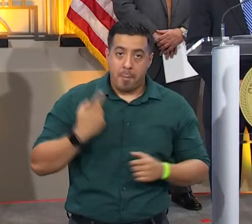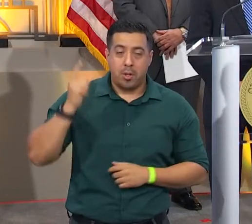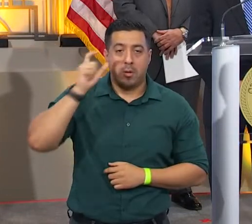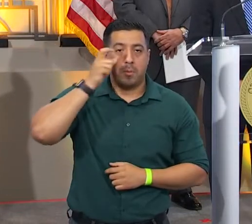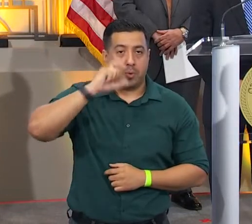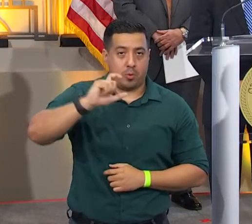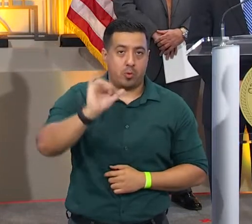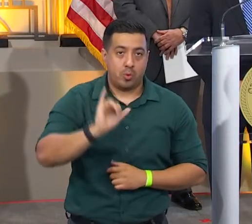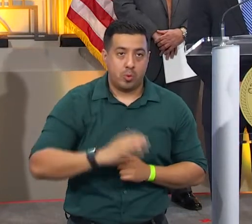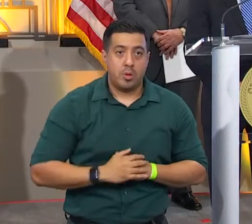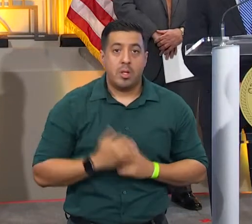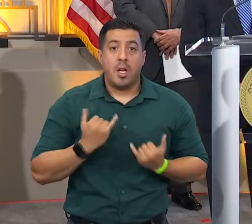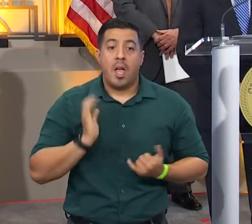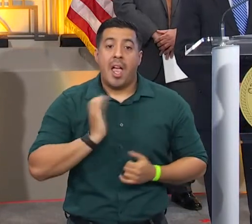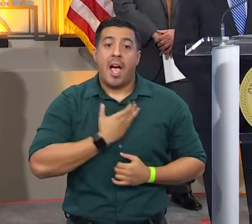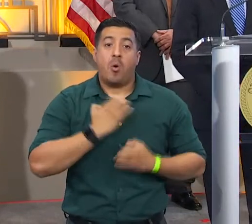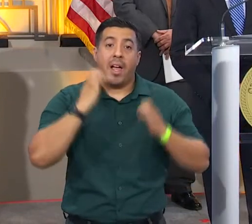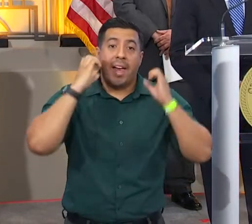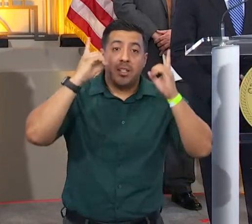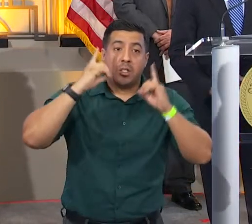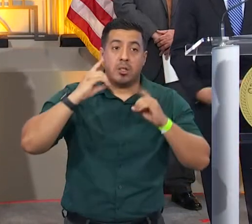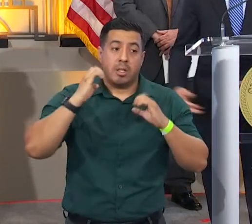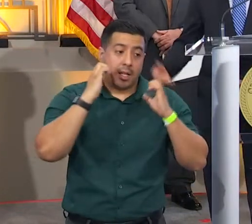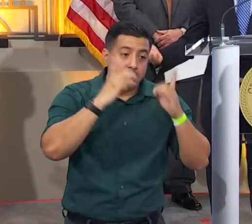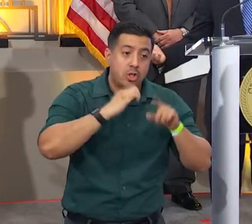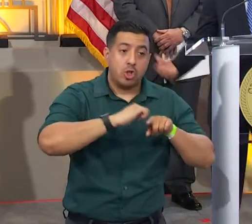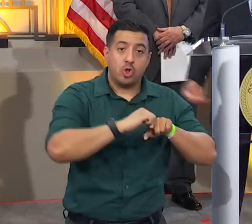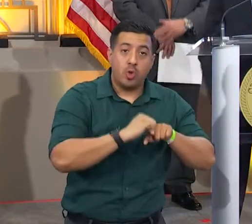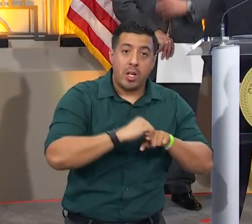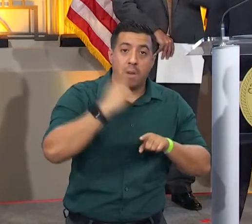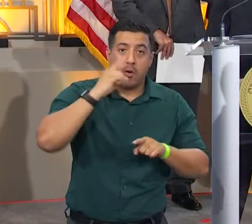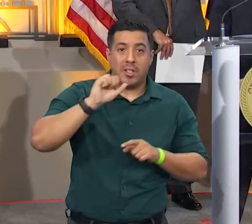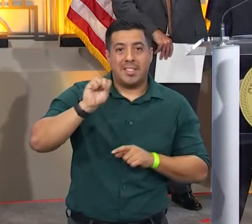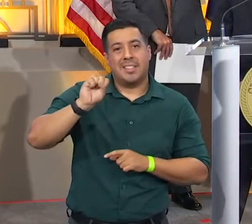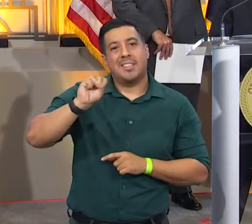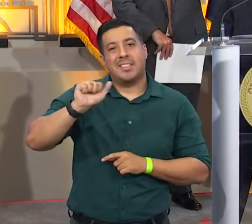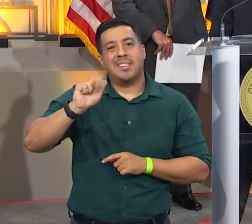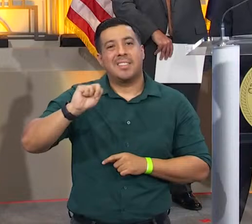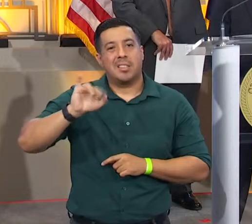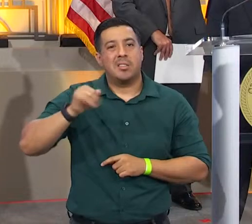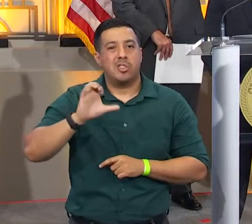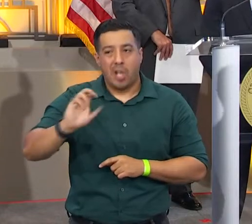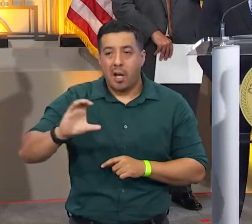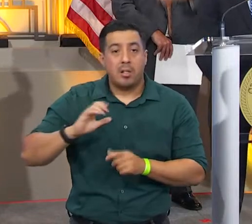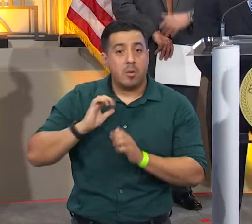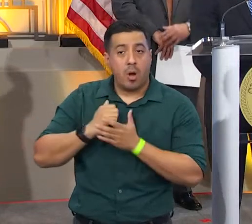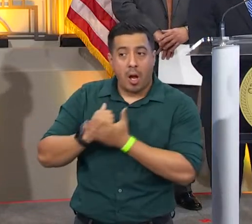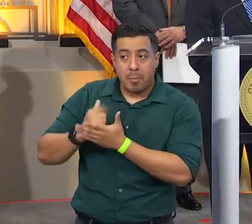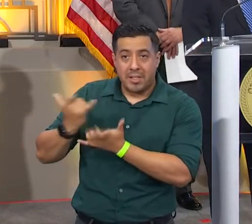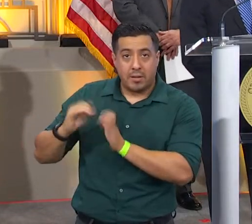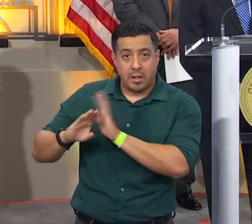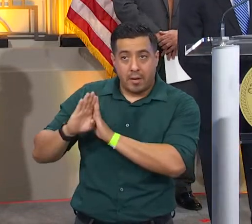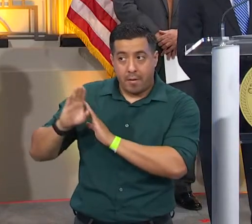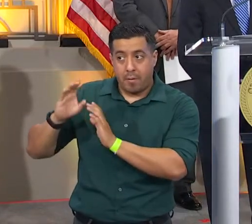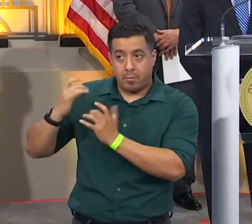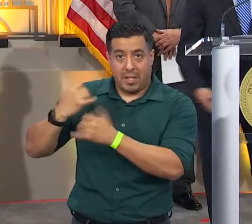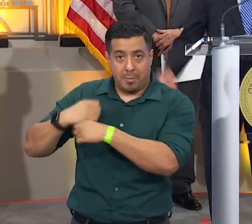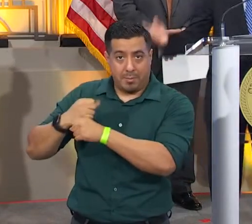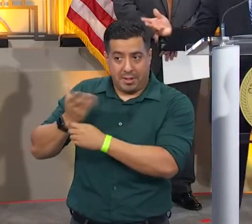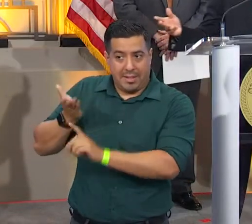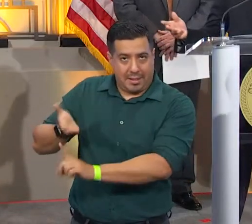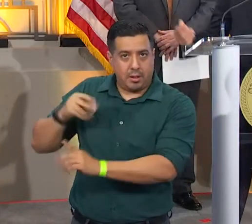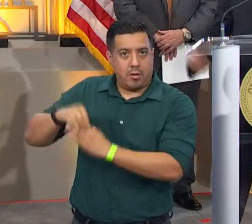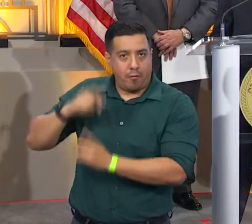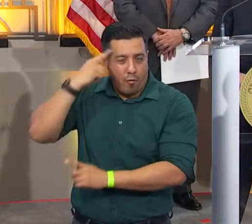our official education and training partner, San Jacinto College, is developing the talent for the future.